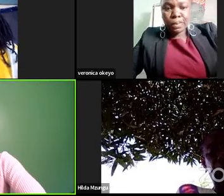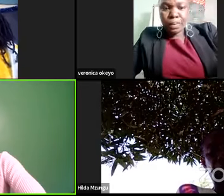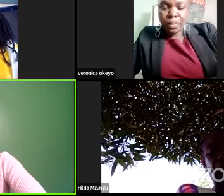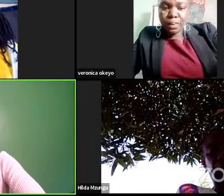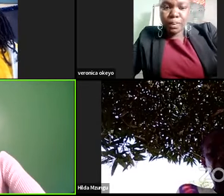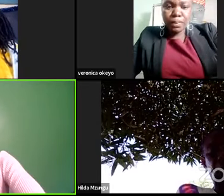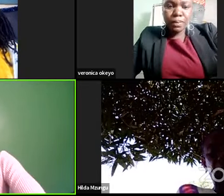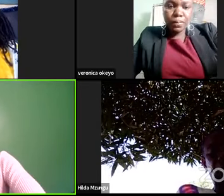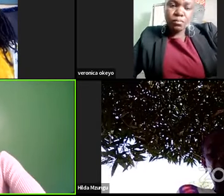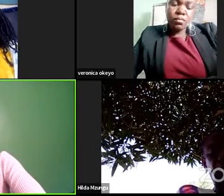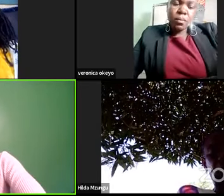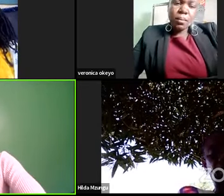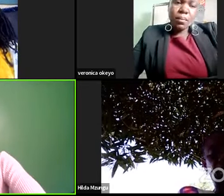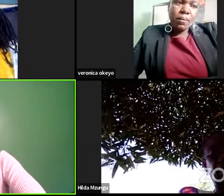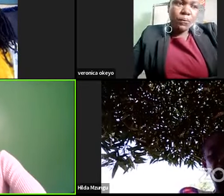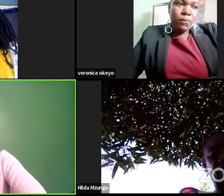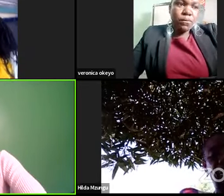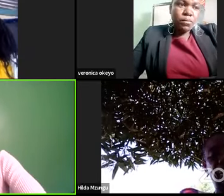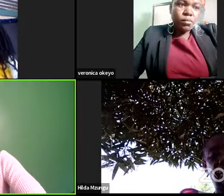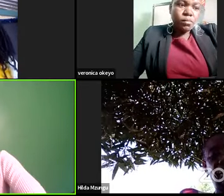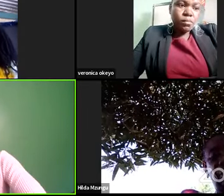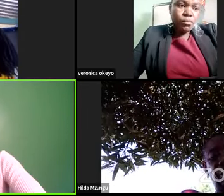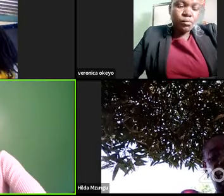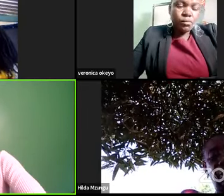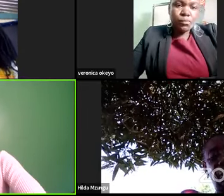ask Maureen to introduce yourself.